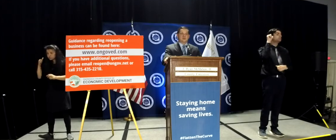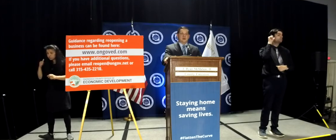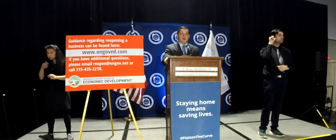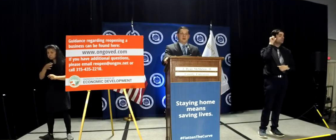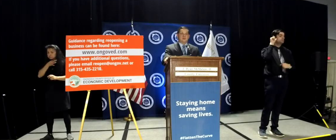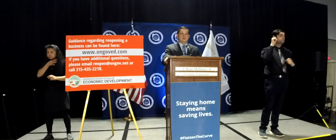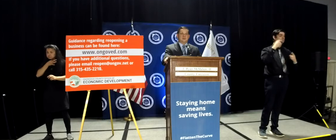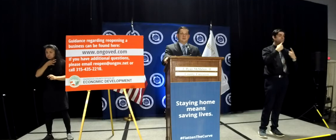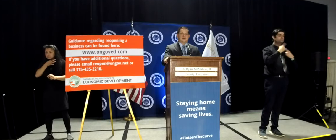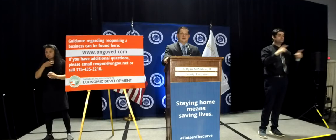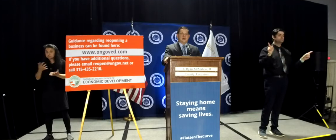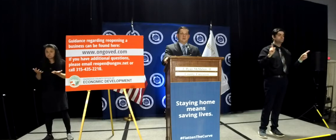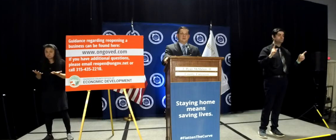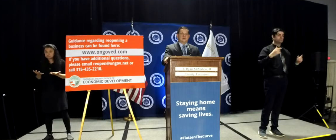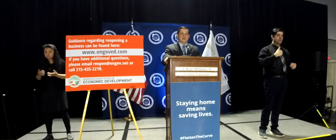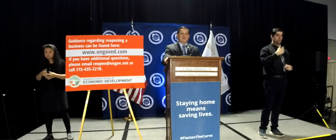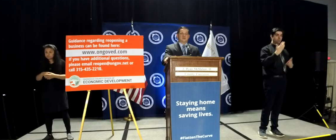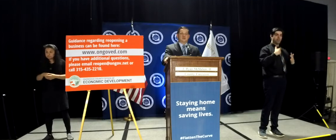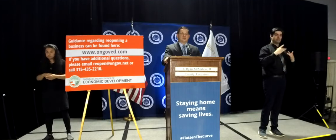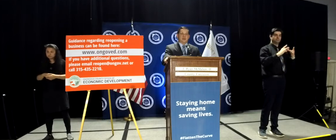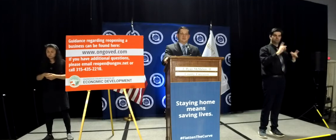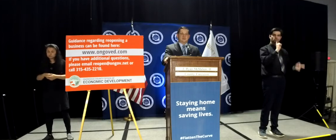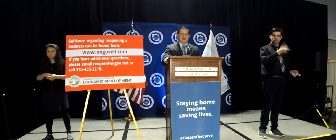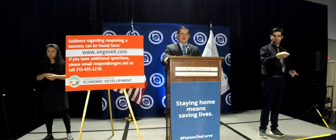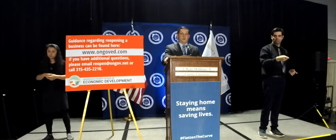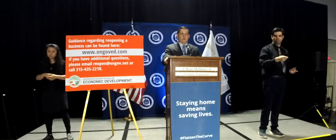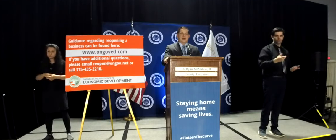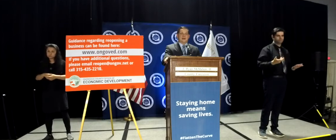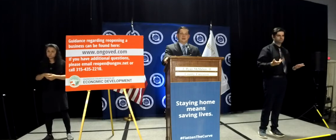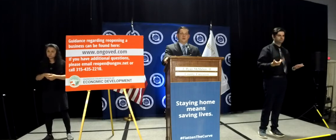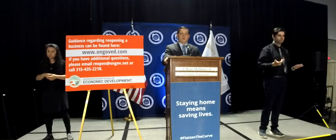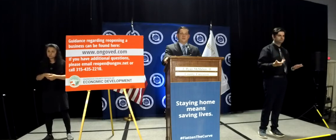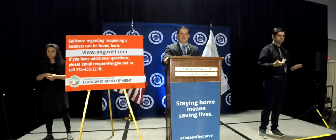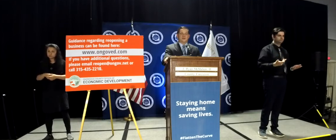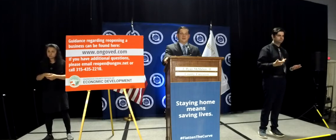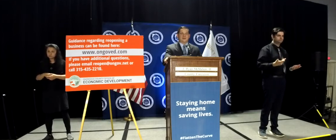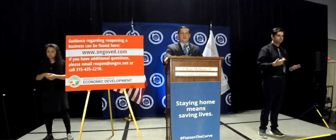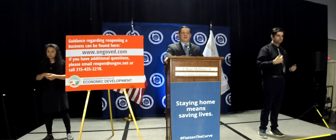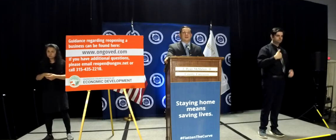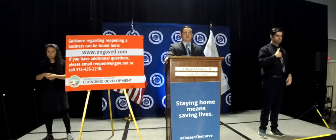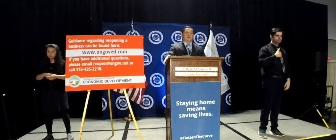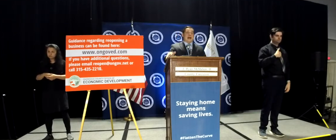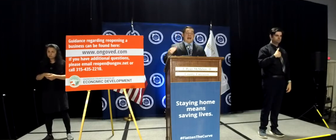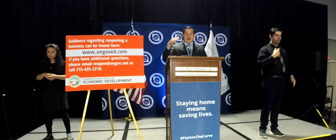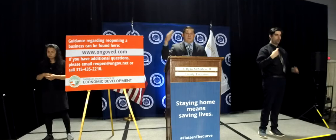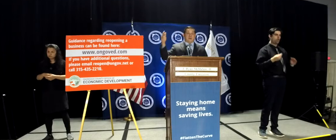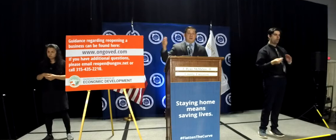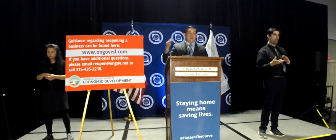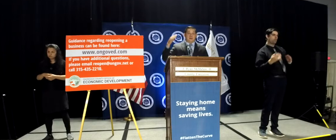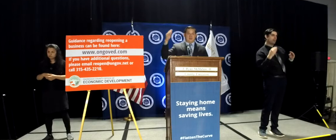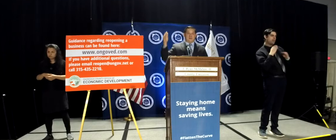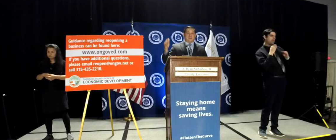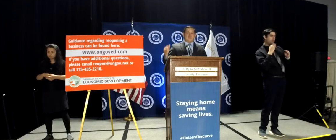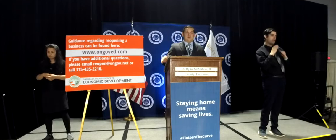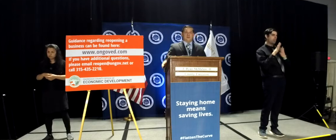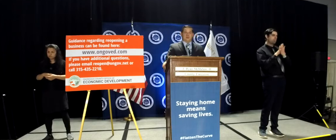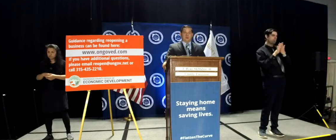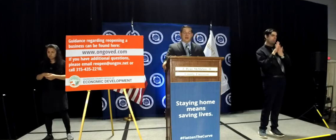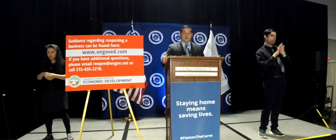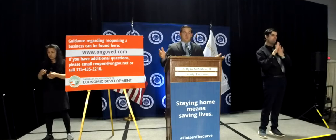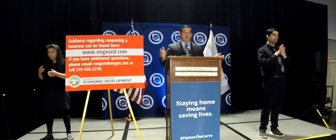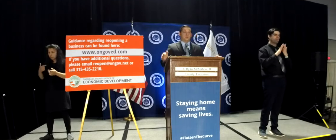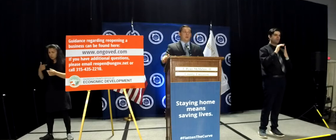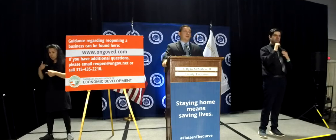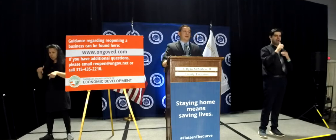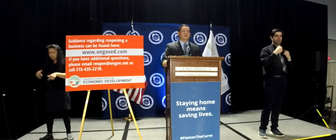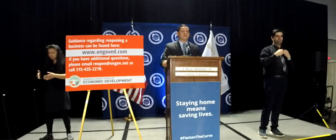conversations that would ever suggest that we were not going to be opening today. And so a lot happened at night, but then the